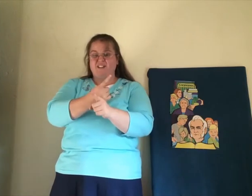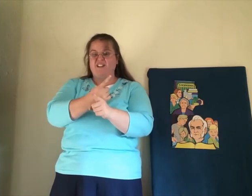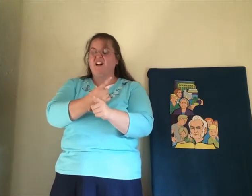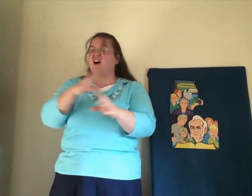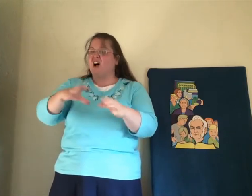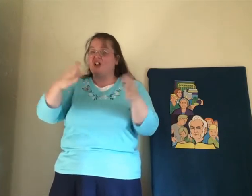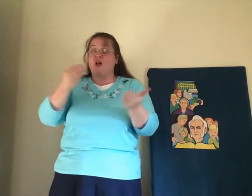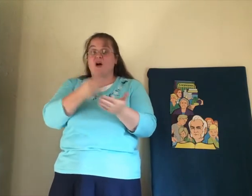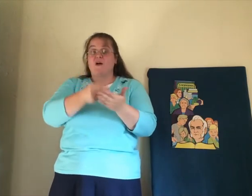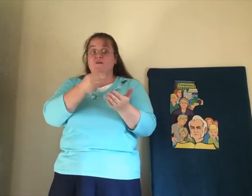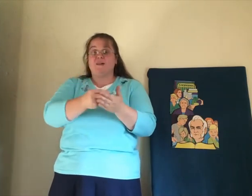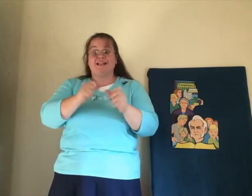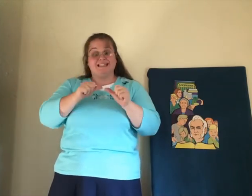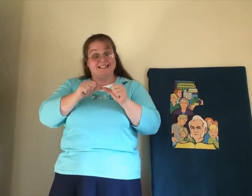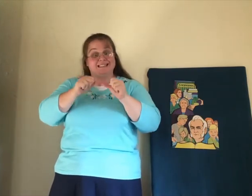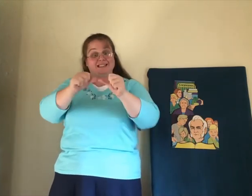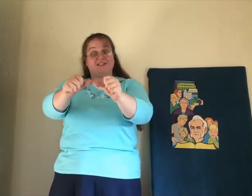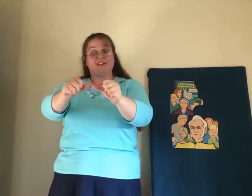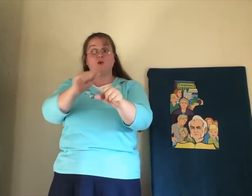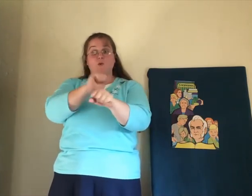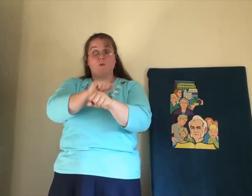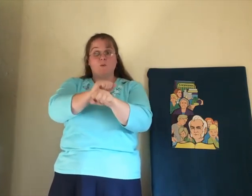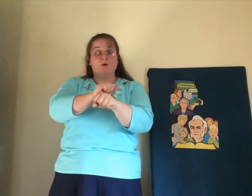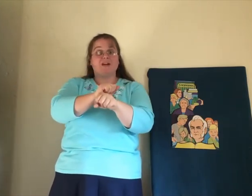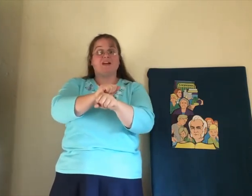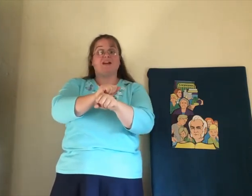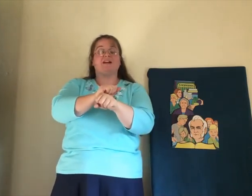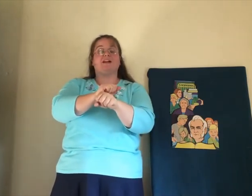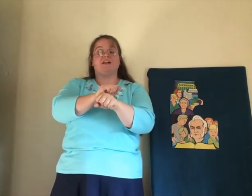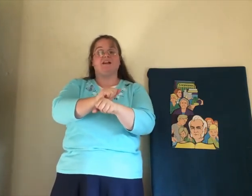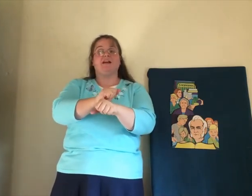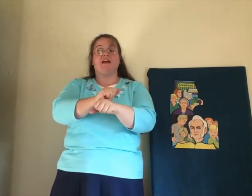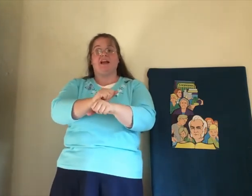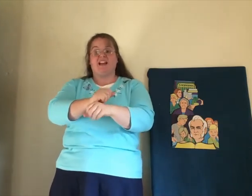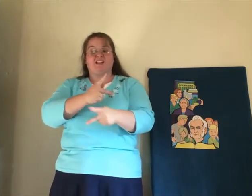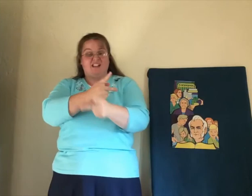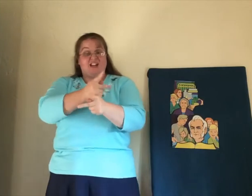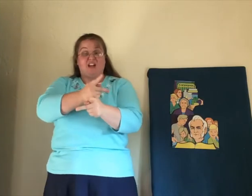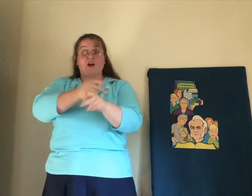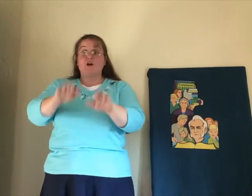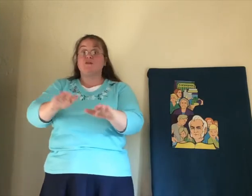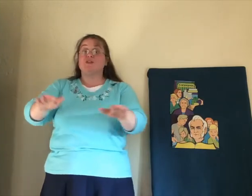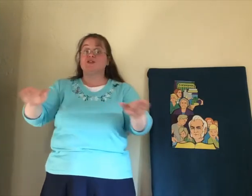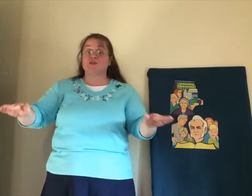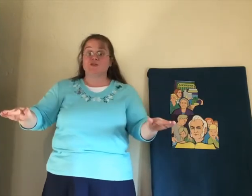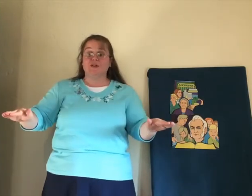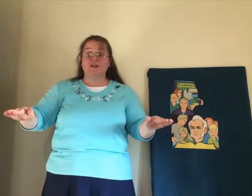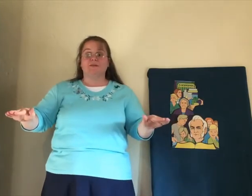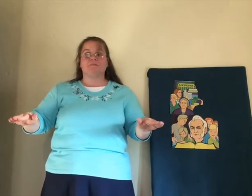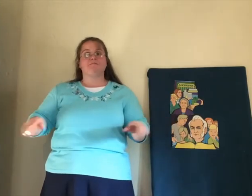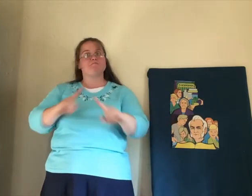But it takes a lot of money to take care of the home and the children, right? It takes a lot of work.